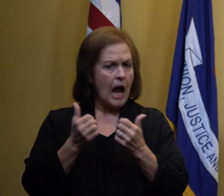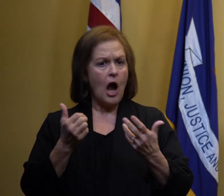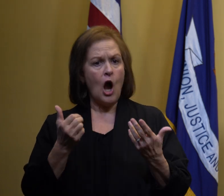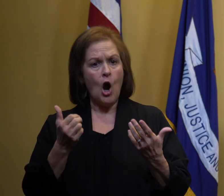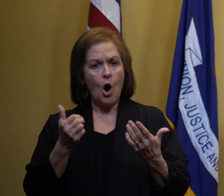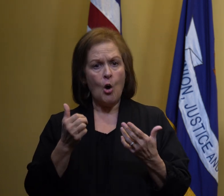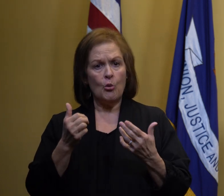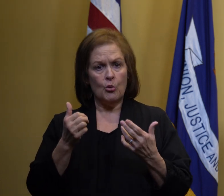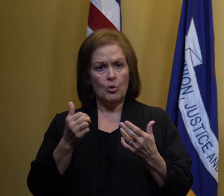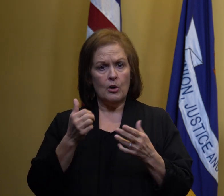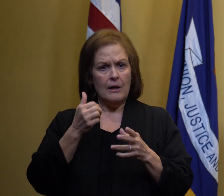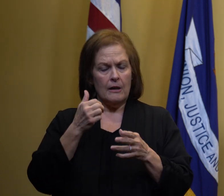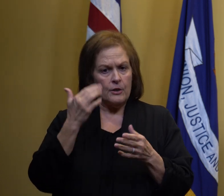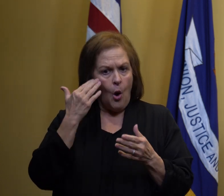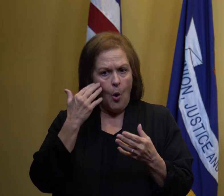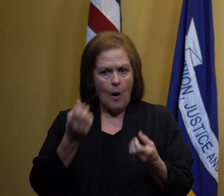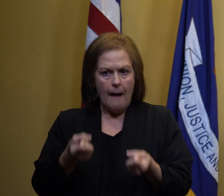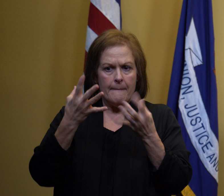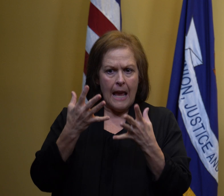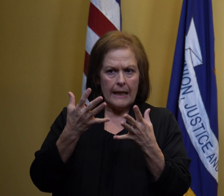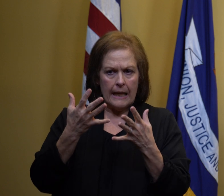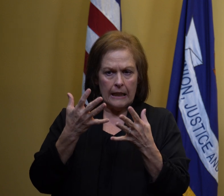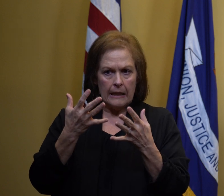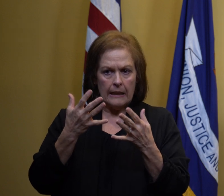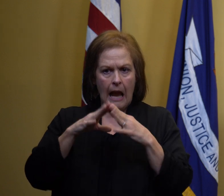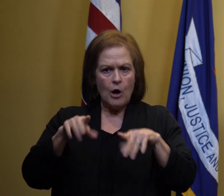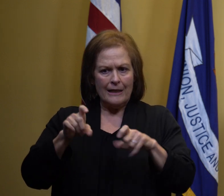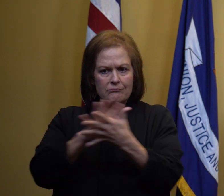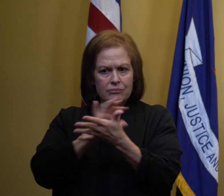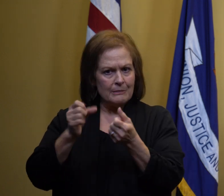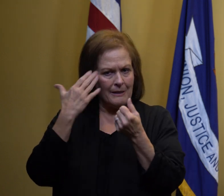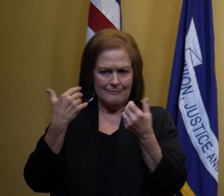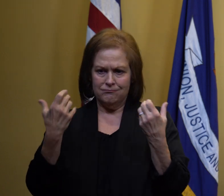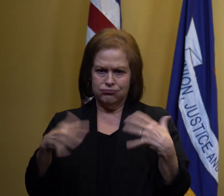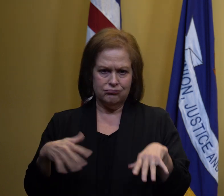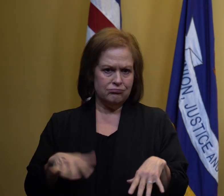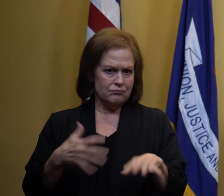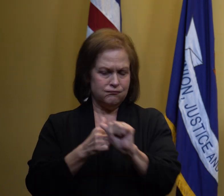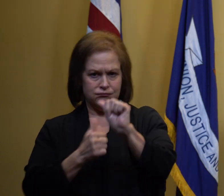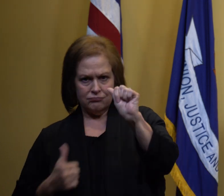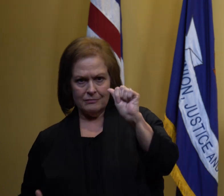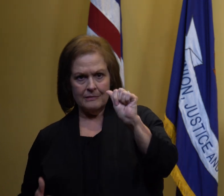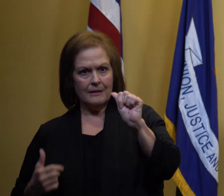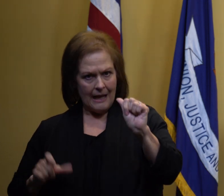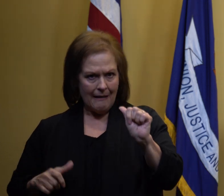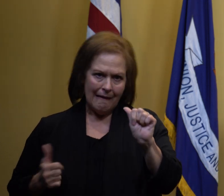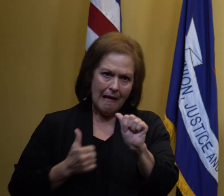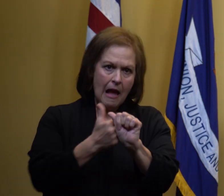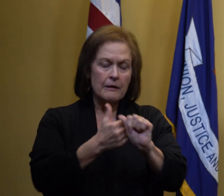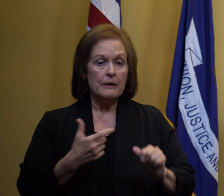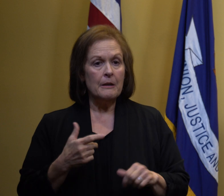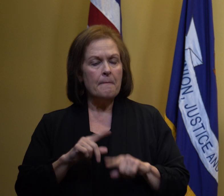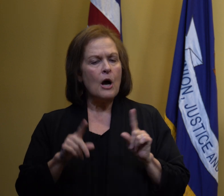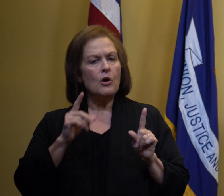Dozen and keep track of the backlog? Or Sure. So the backlog really speaks to why and not only the backlog, but